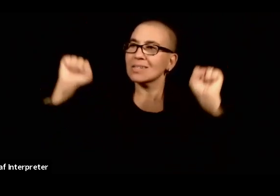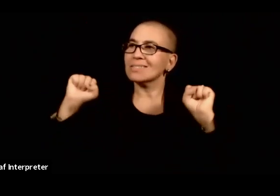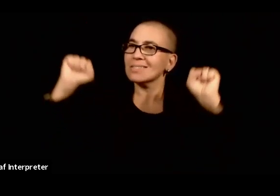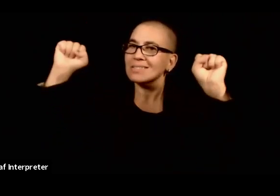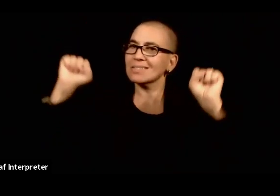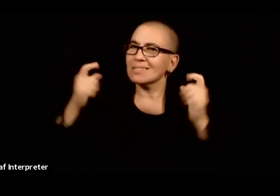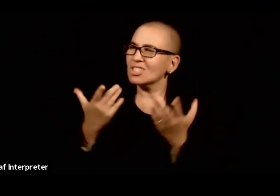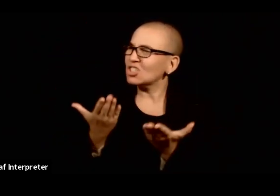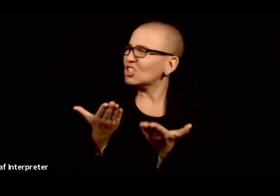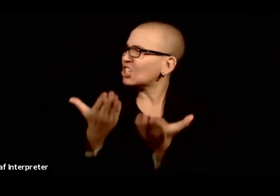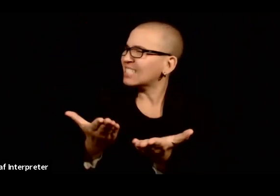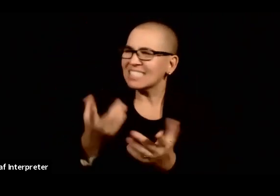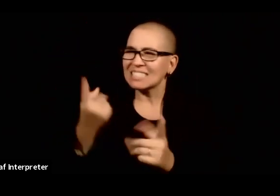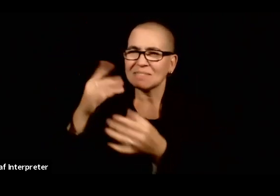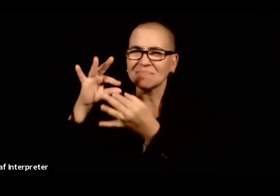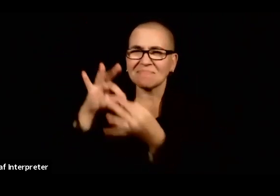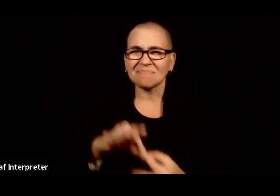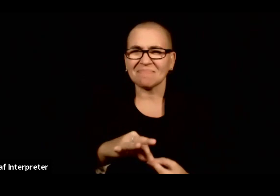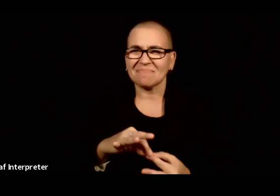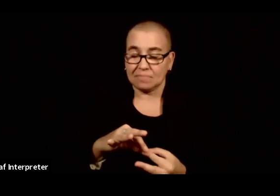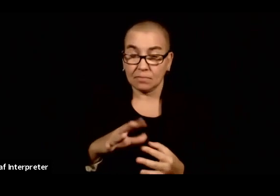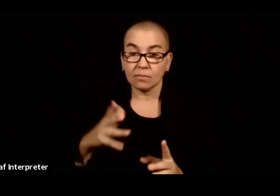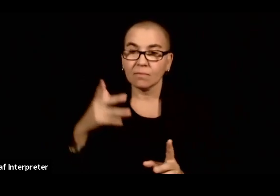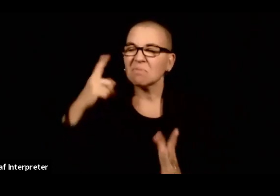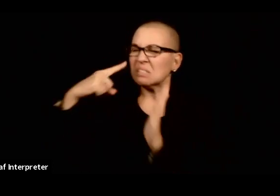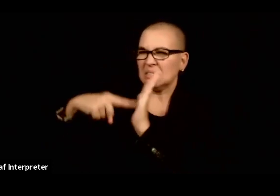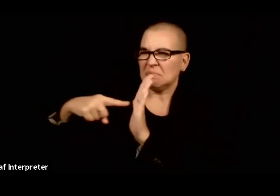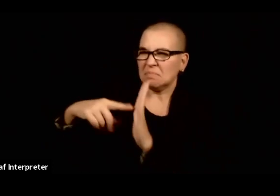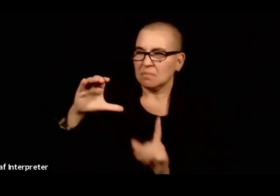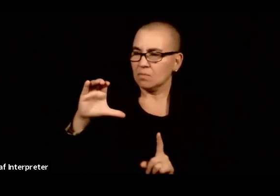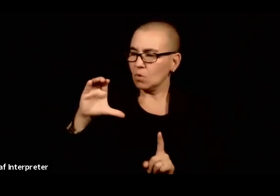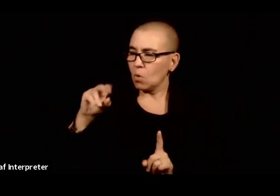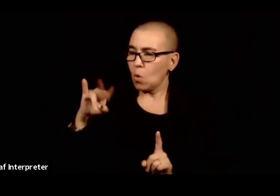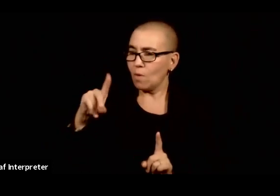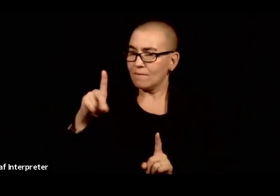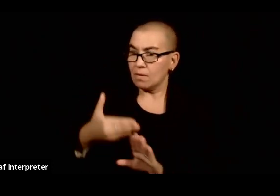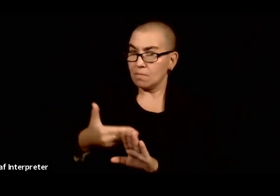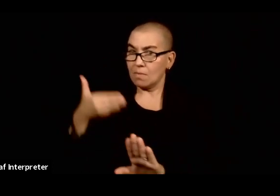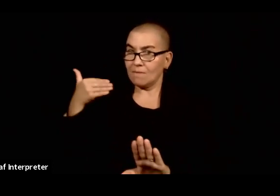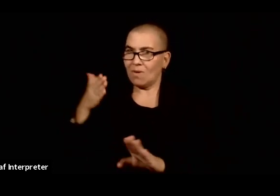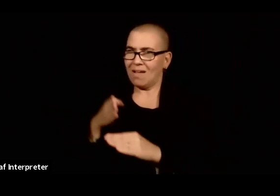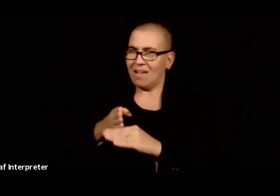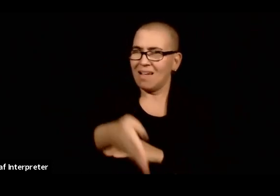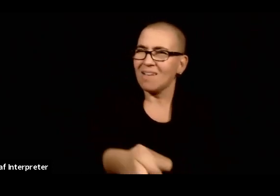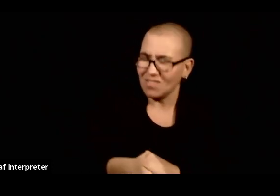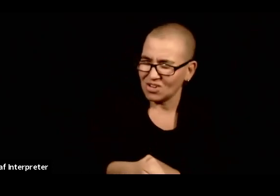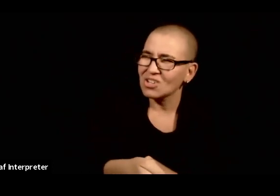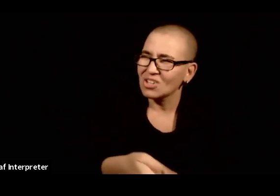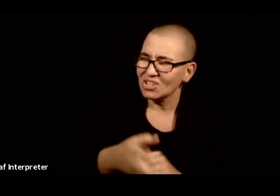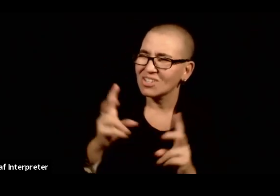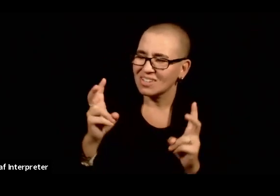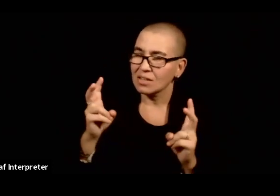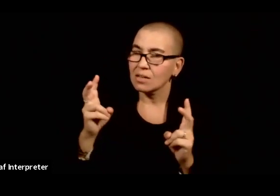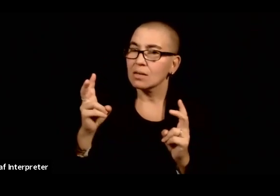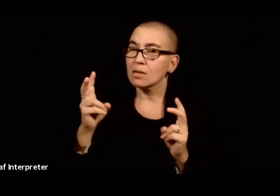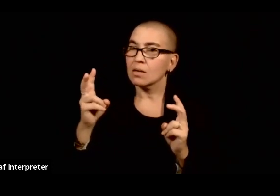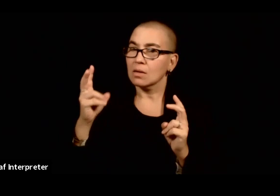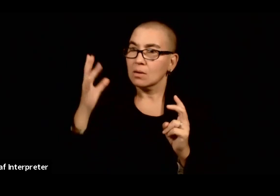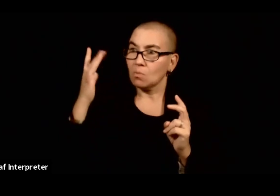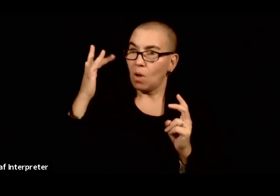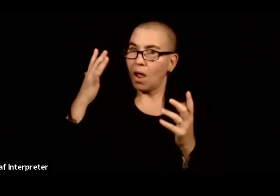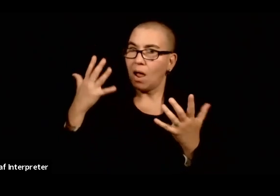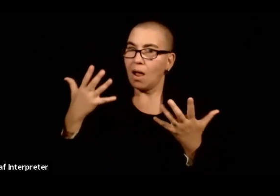before having COVID, after, but particularly beforehand, given the risks of obesity, hypertension, and different things, the importance of